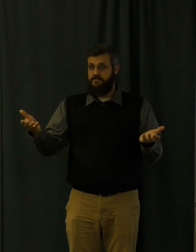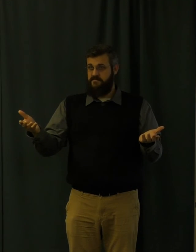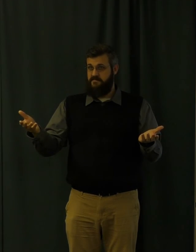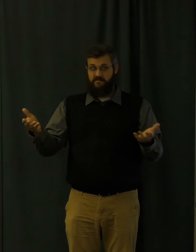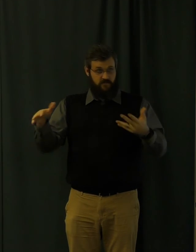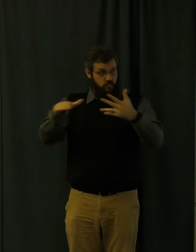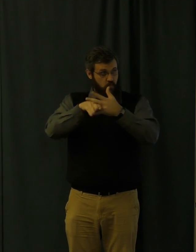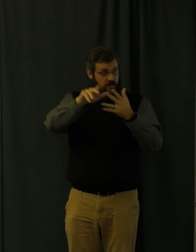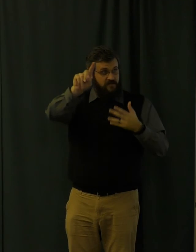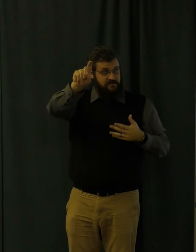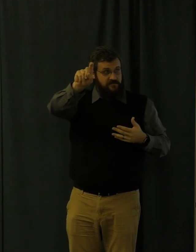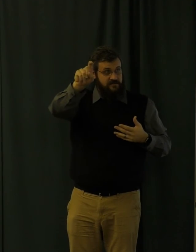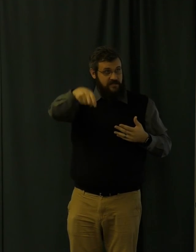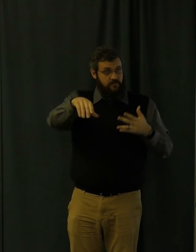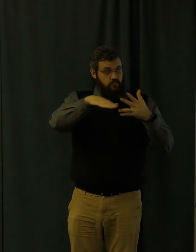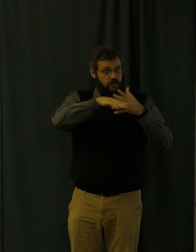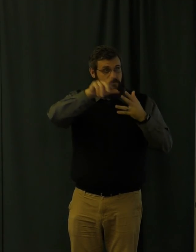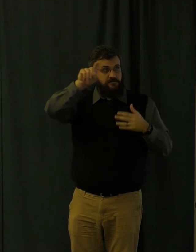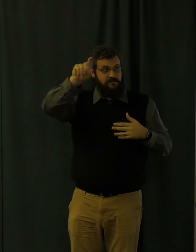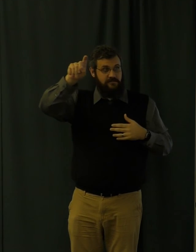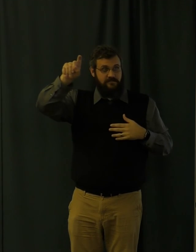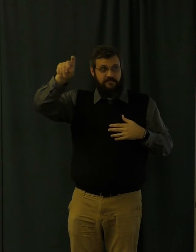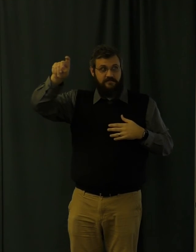Do we need a break?